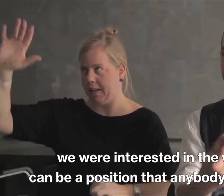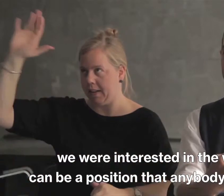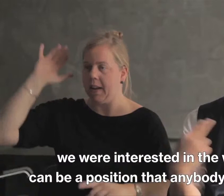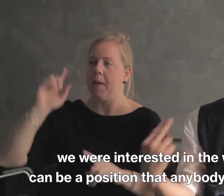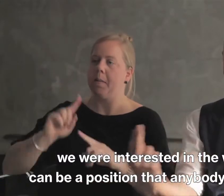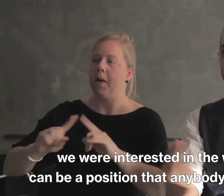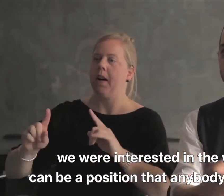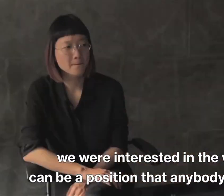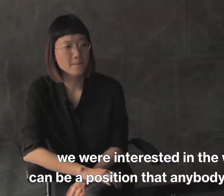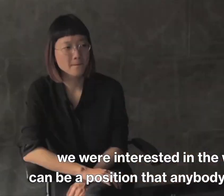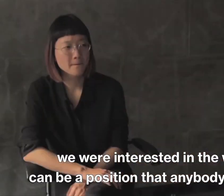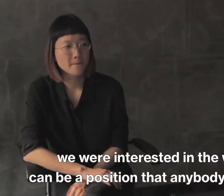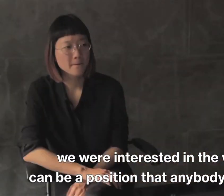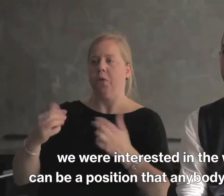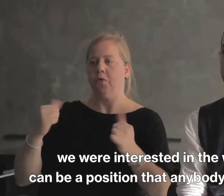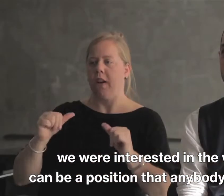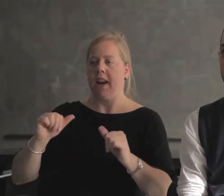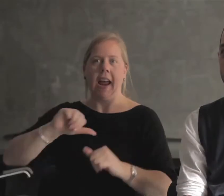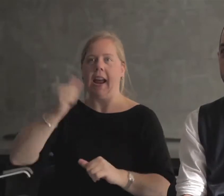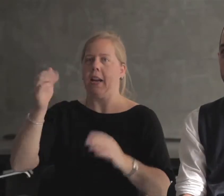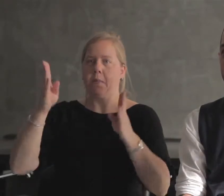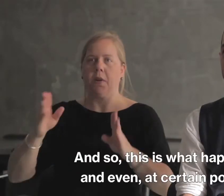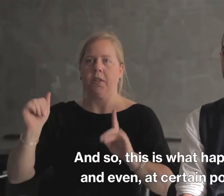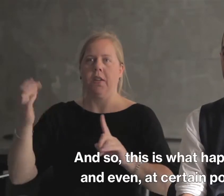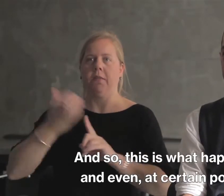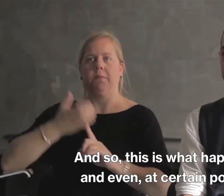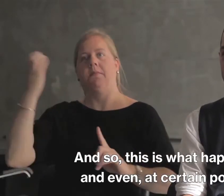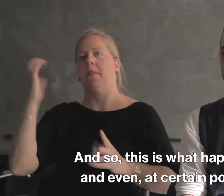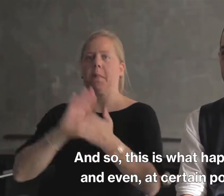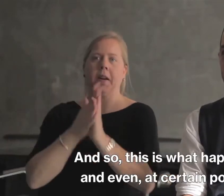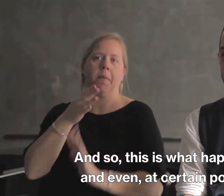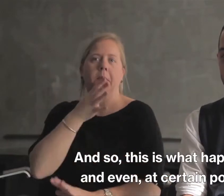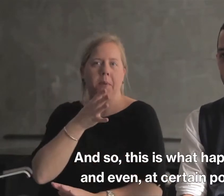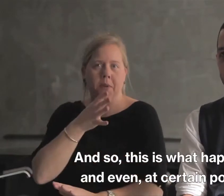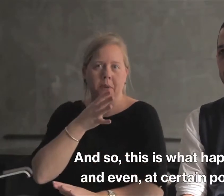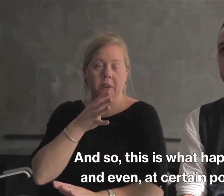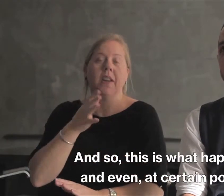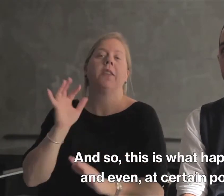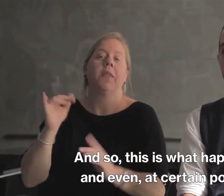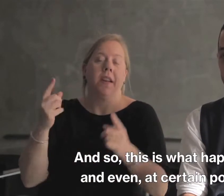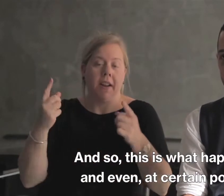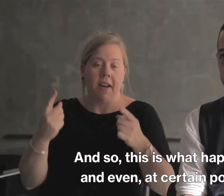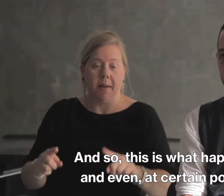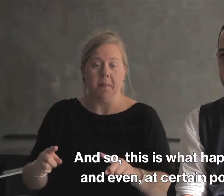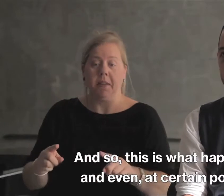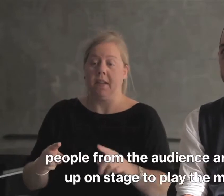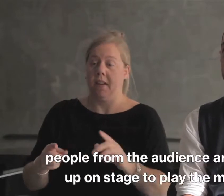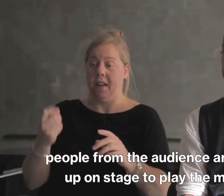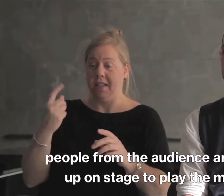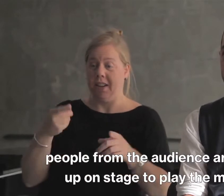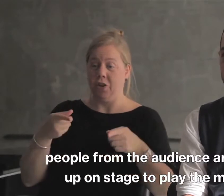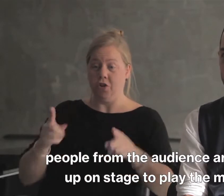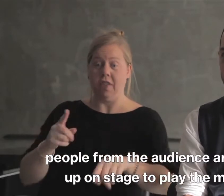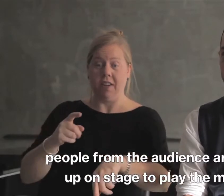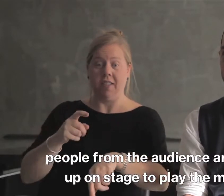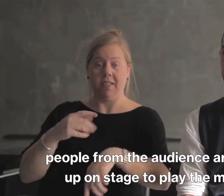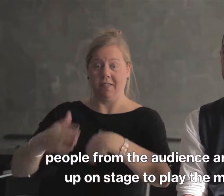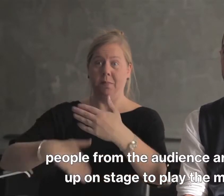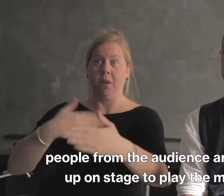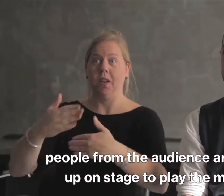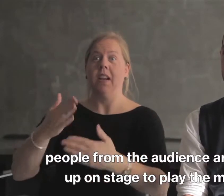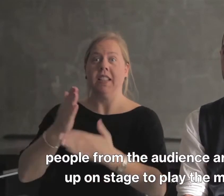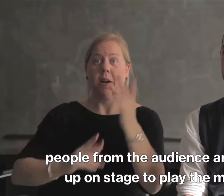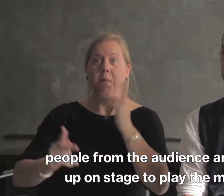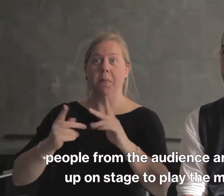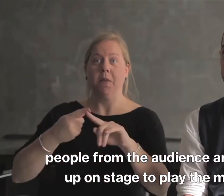be a position that anybody can occupy. And so this is what happens, and even at certain points, people from the audience are brought up